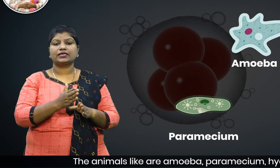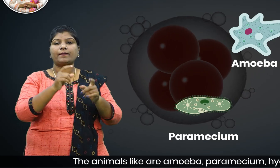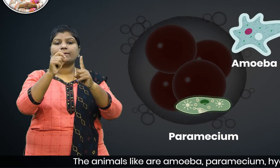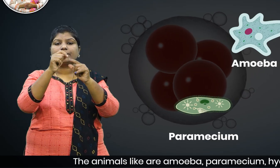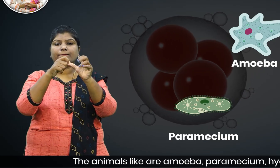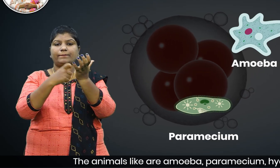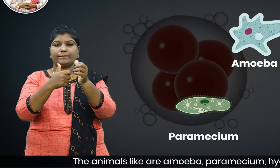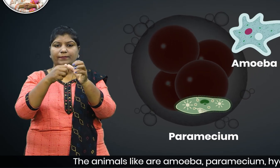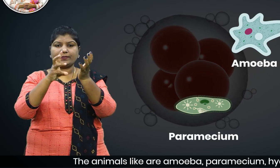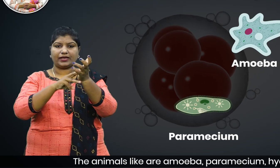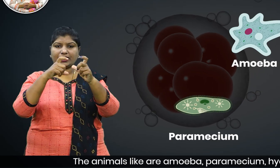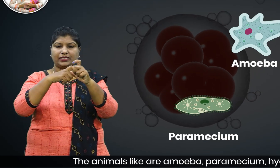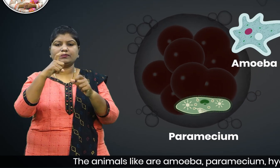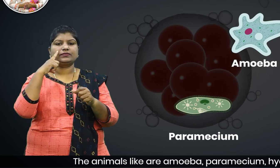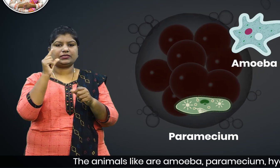paramecium,